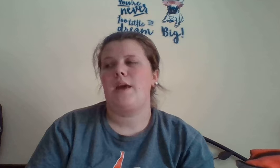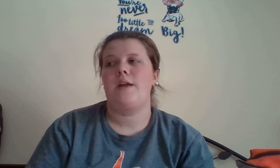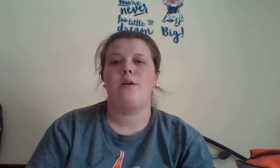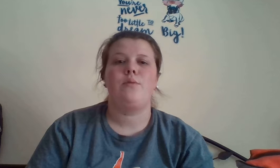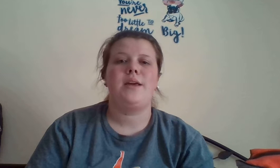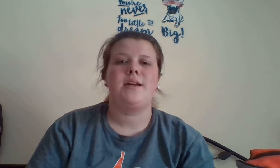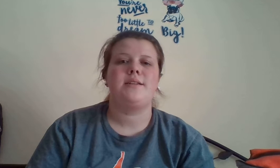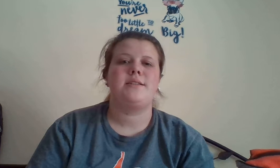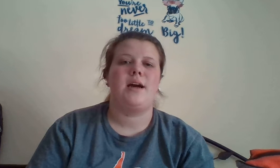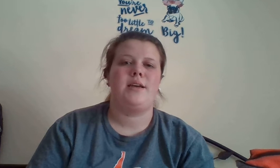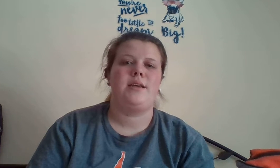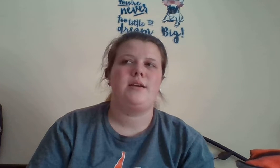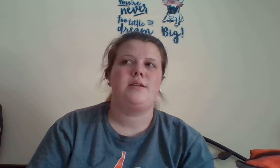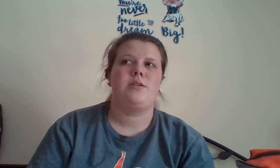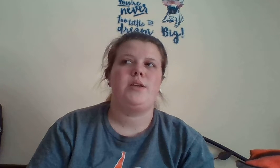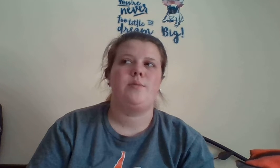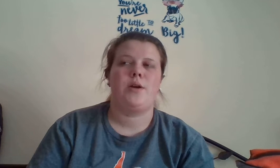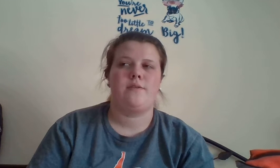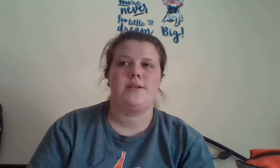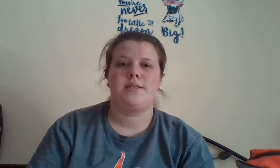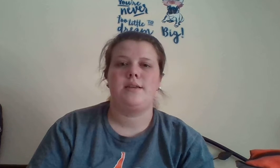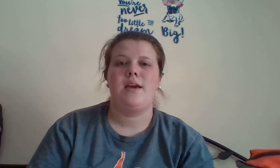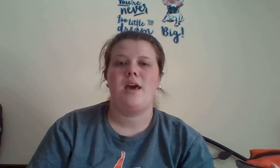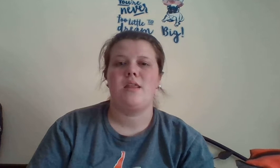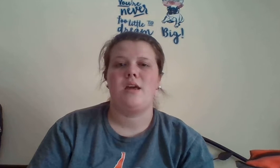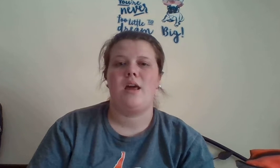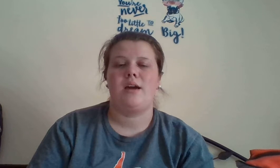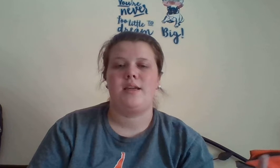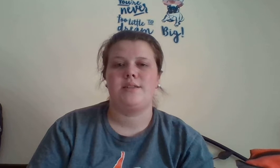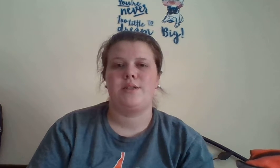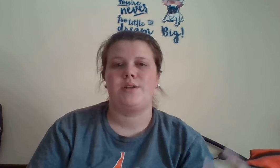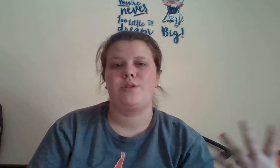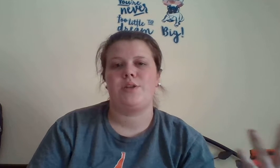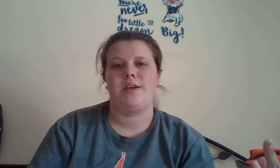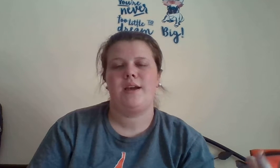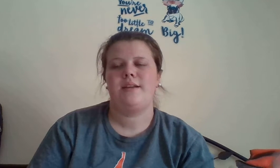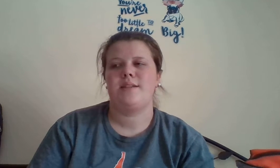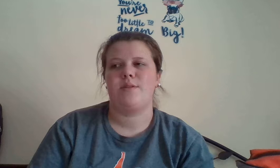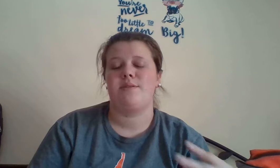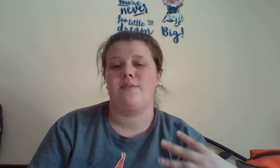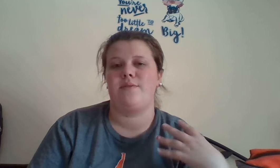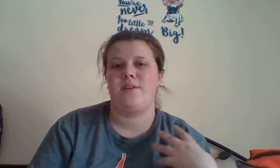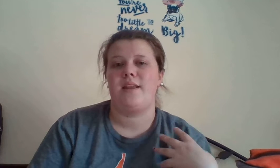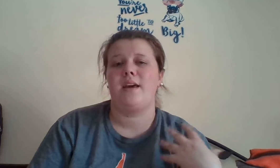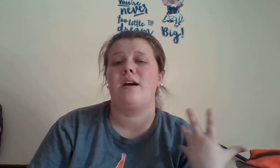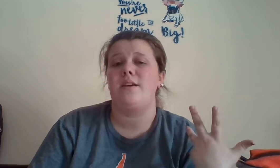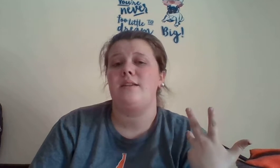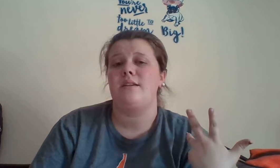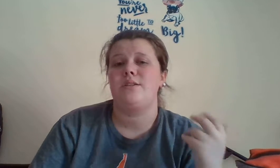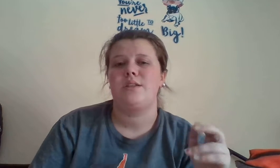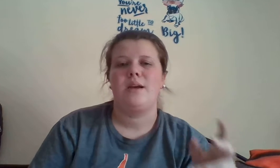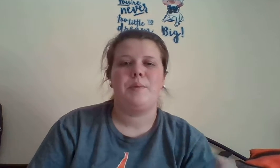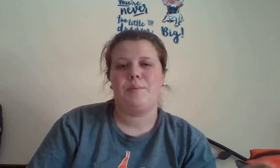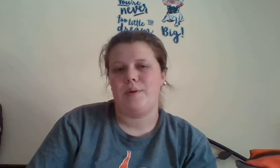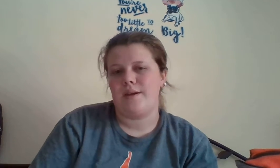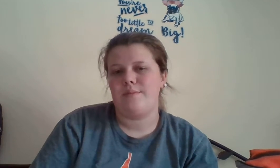And then on weekends I eat breakfast and then I eat dinner, and usually sometimes if I'm feeling it, I'll eat lunch, but